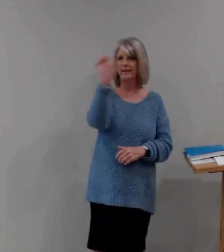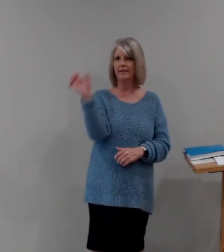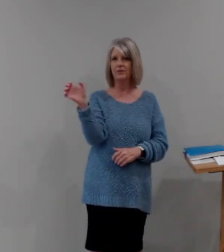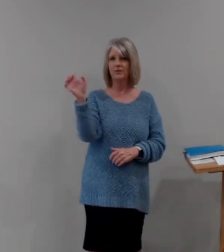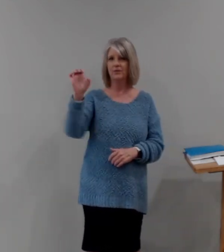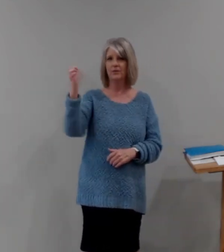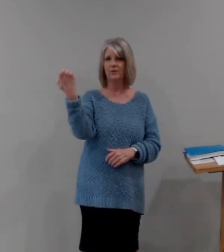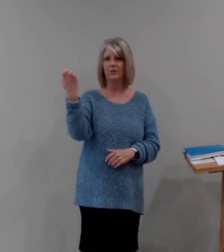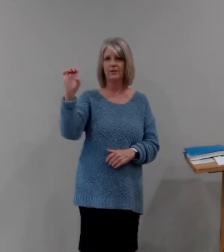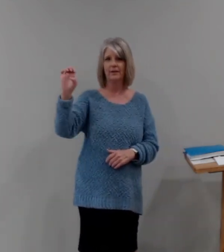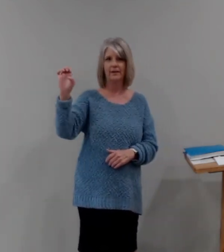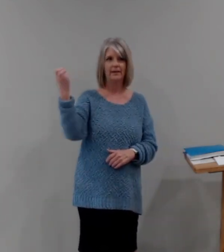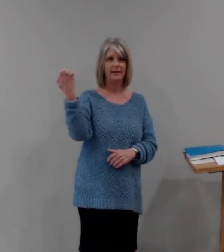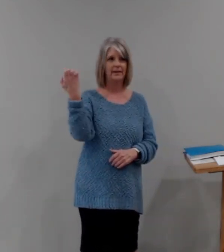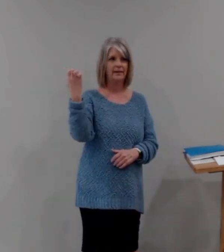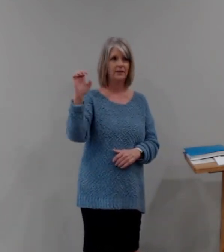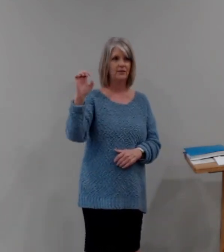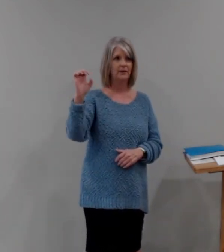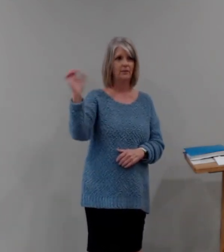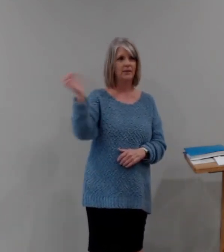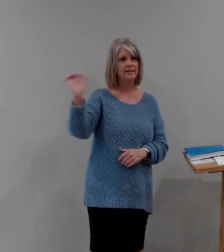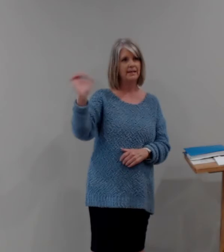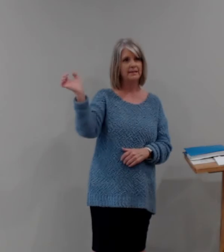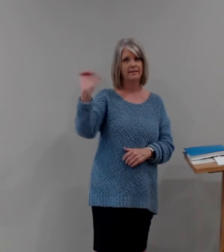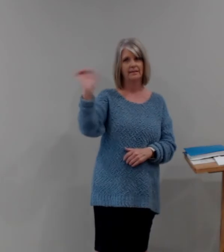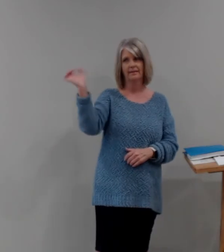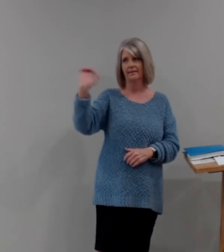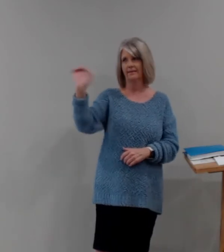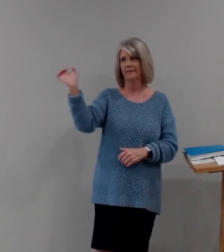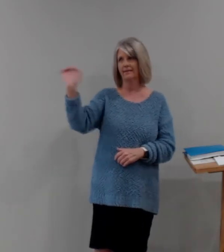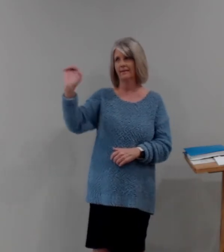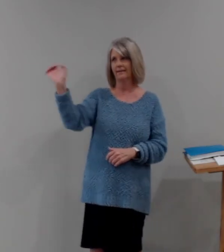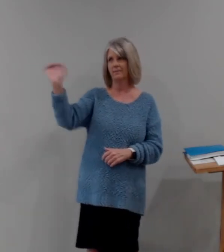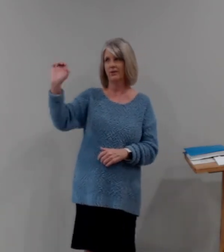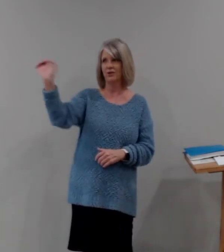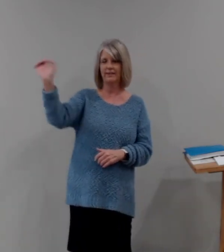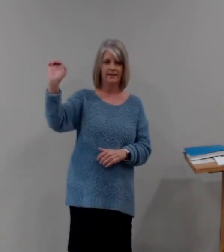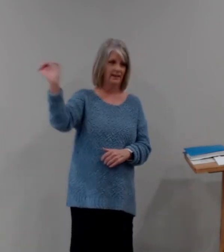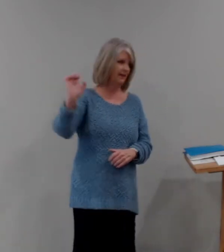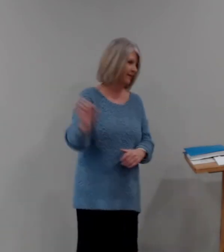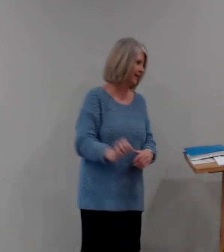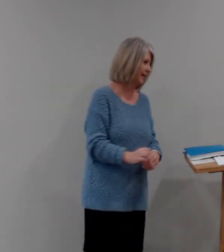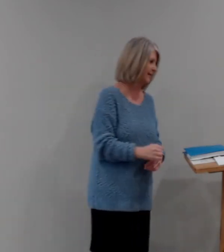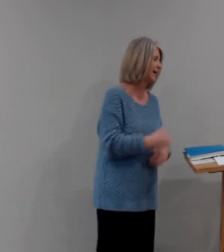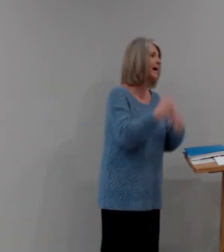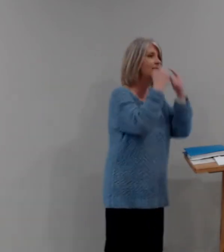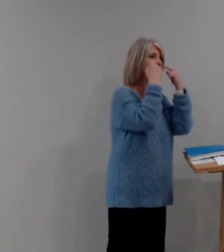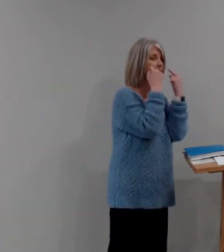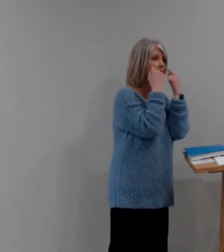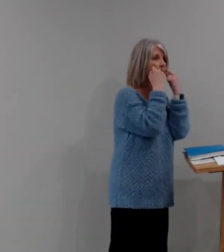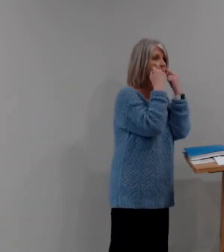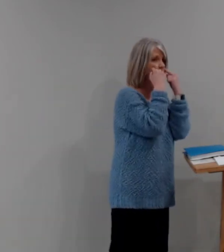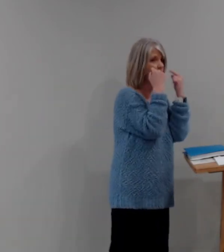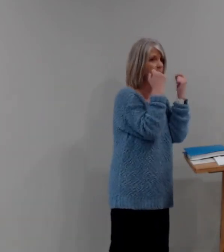Easter or Easter. And what is this? Emergency. Okay. You gotta have that face when you do emergency